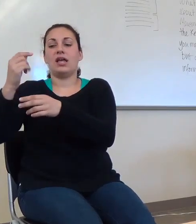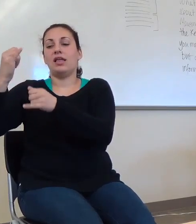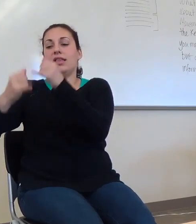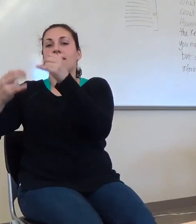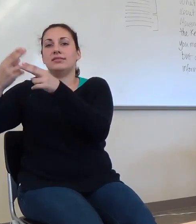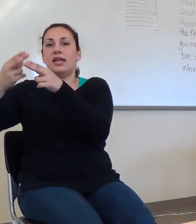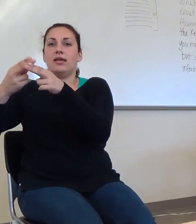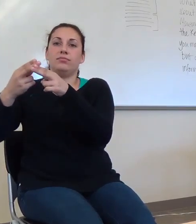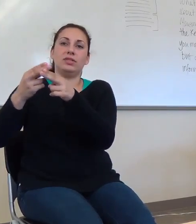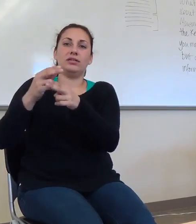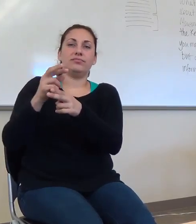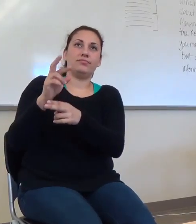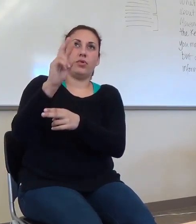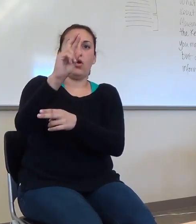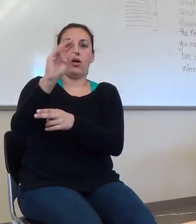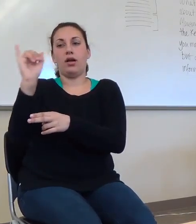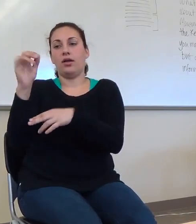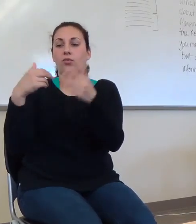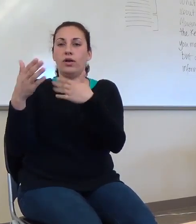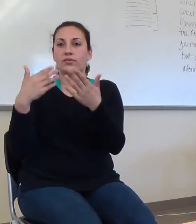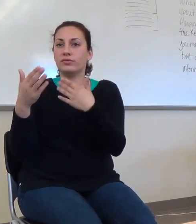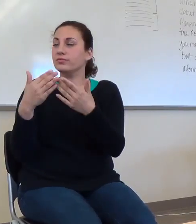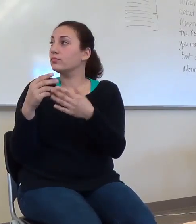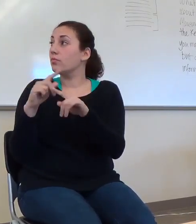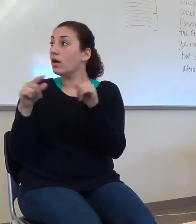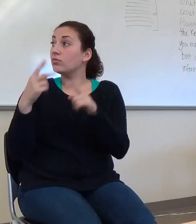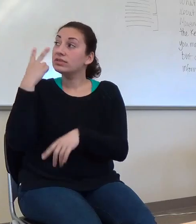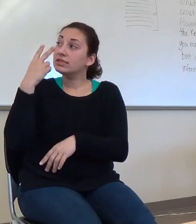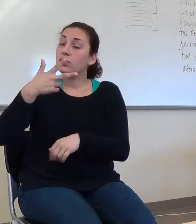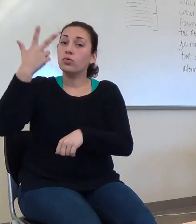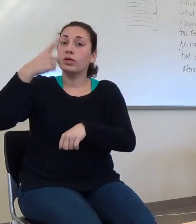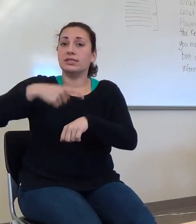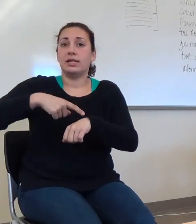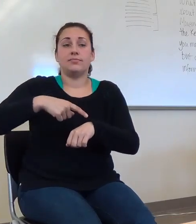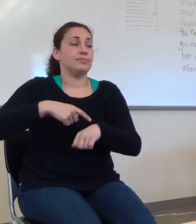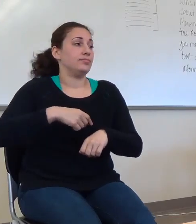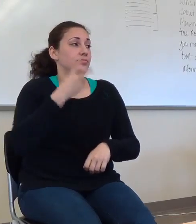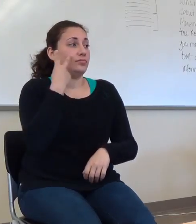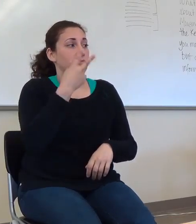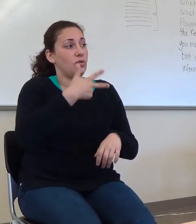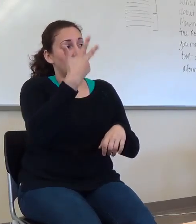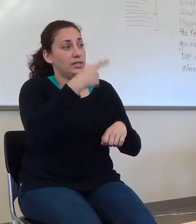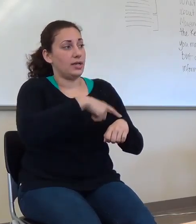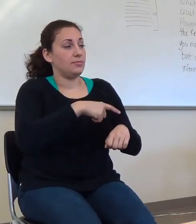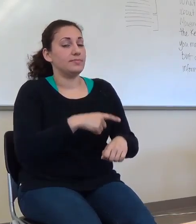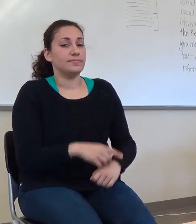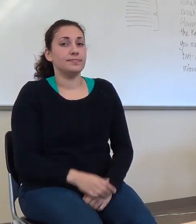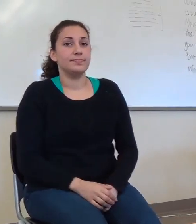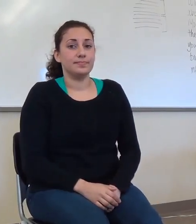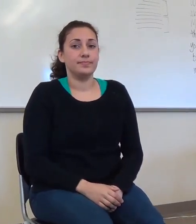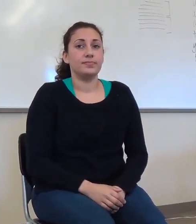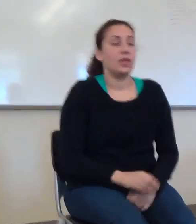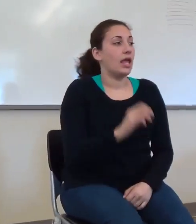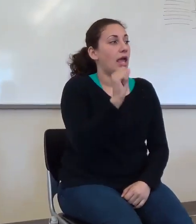3 times, which is a good hint. And remember what we're looking for, especially in our